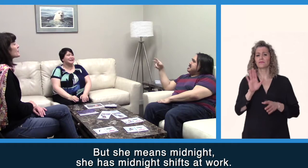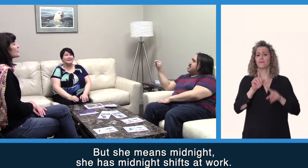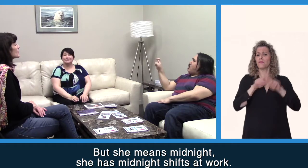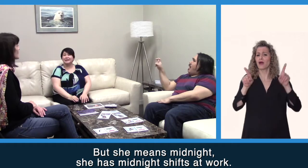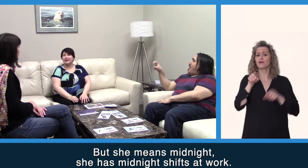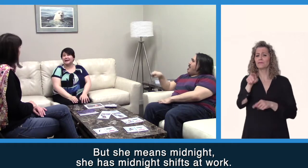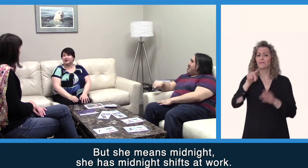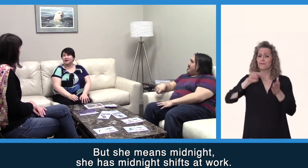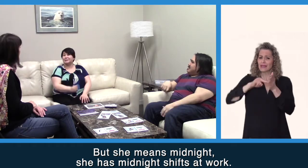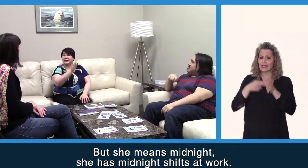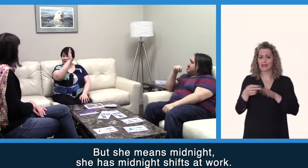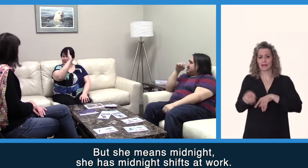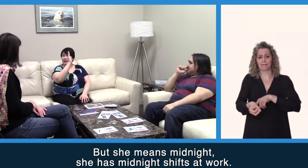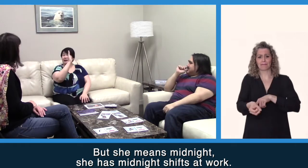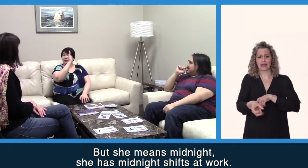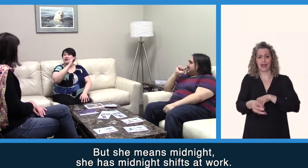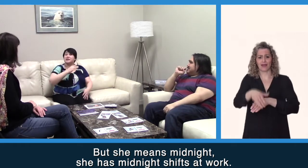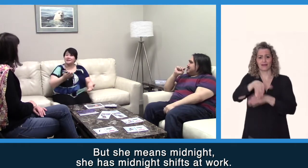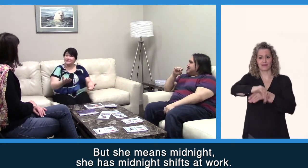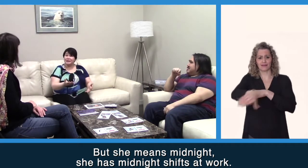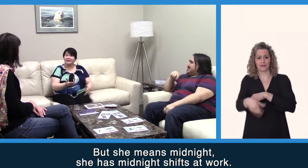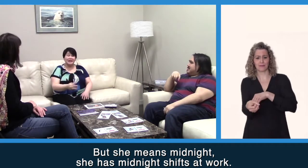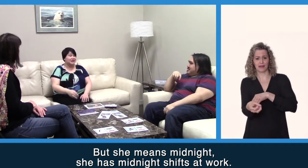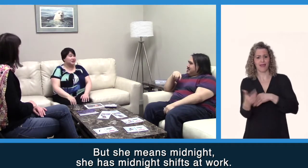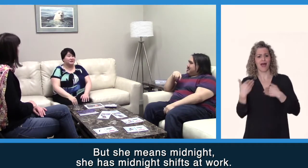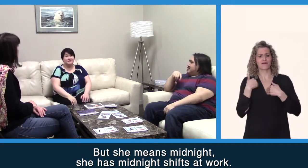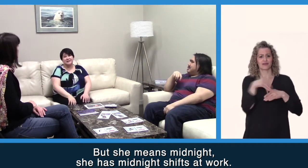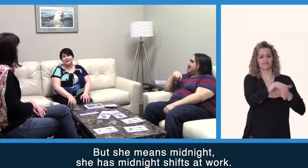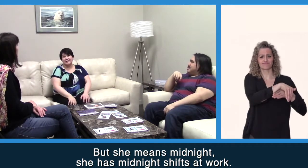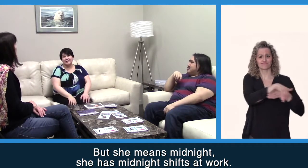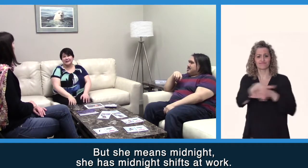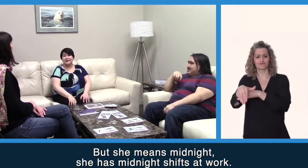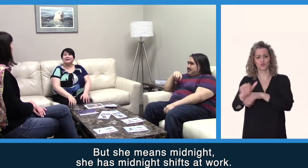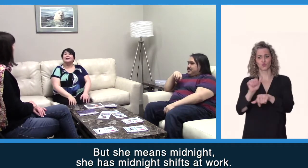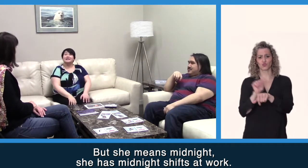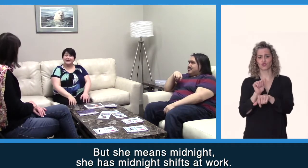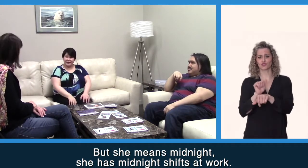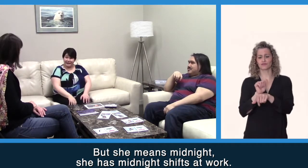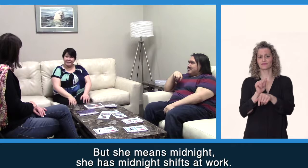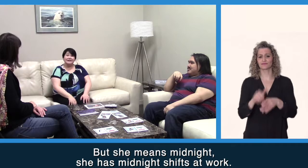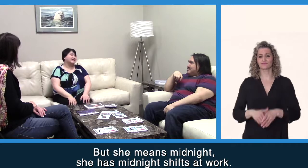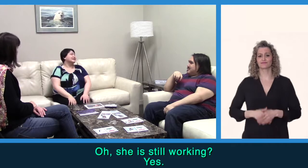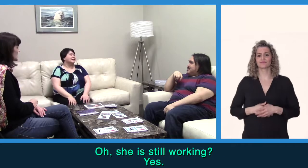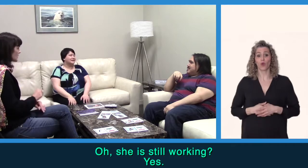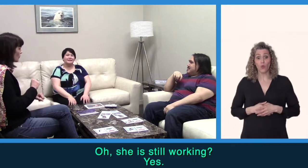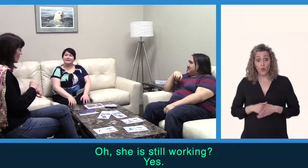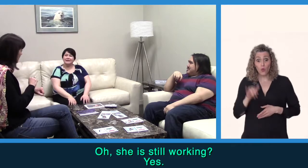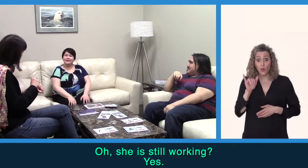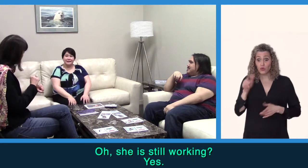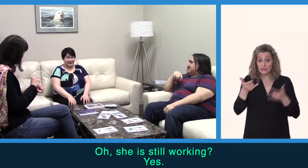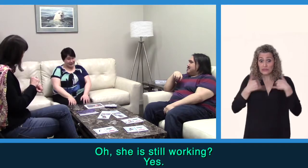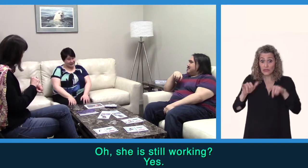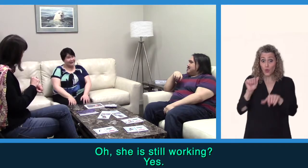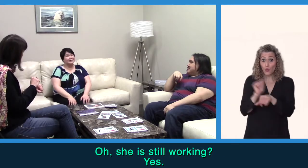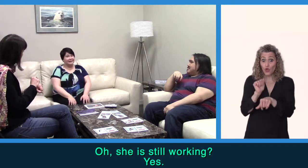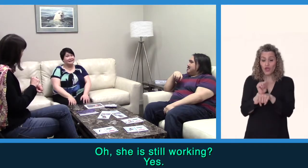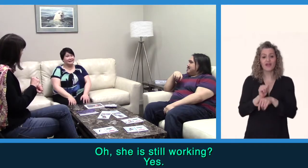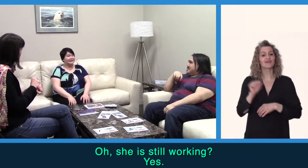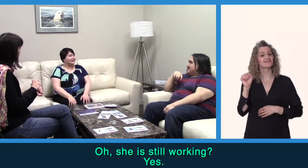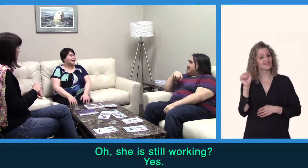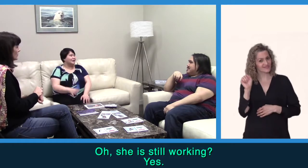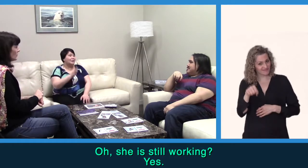Oh, but it's midnight she means. Oh. She does midnight shifts. Oh. Yeah. She's still working? Yeah.